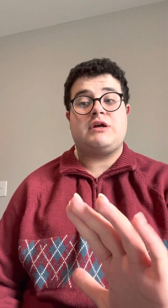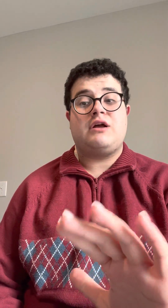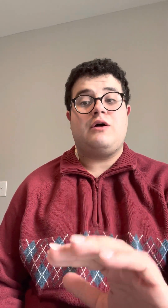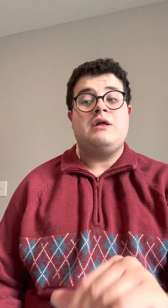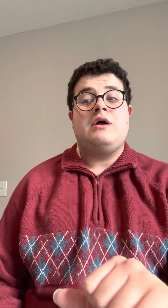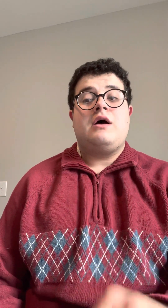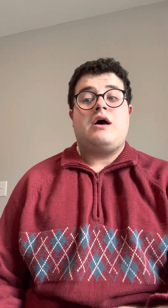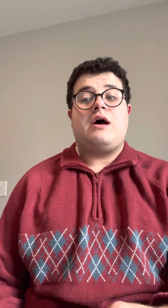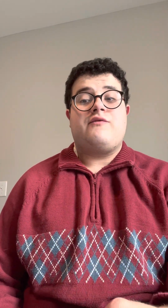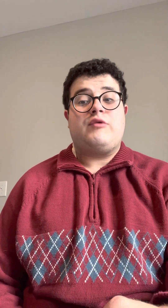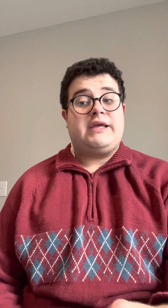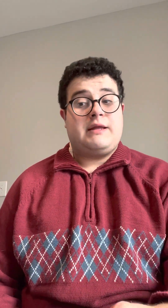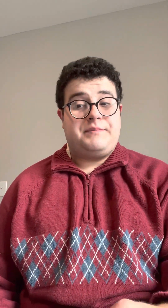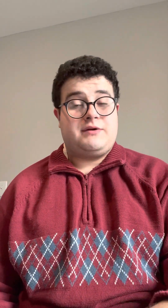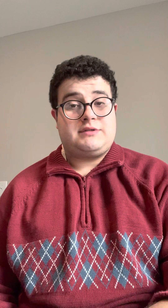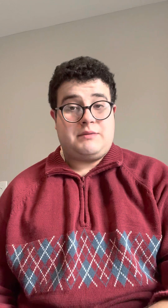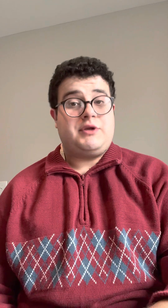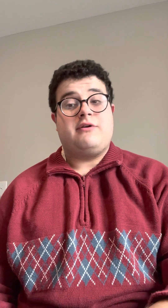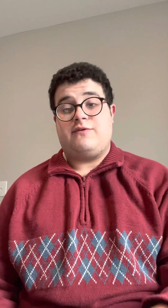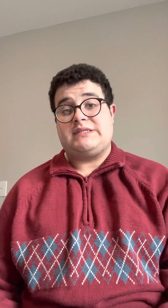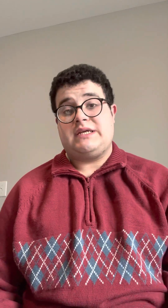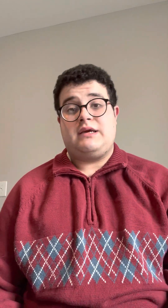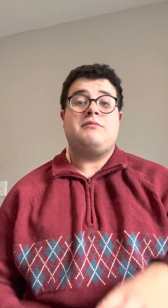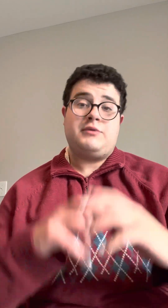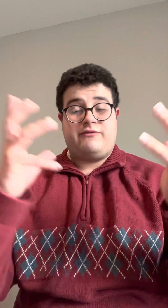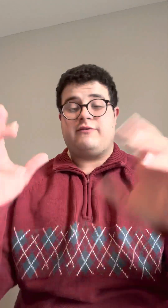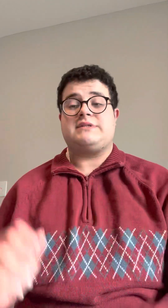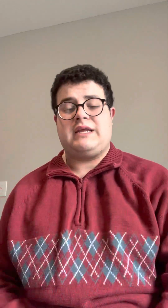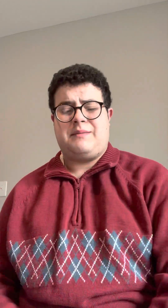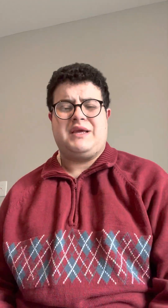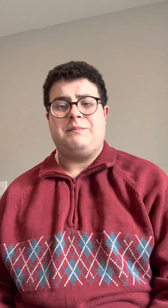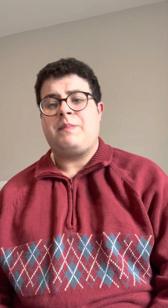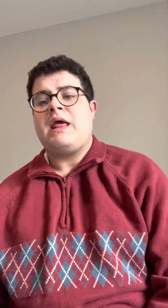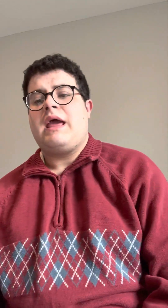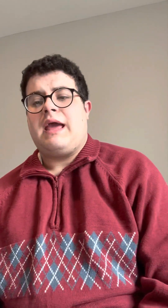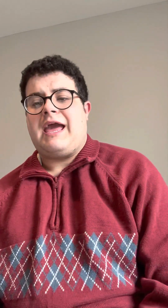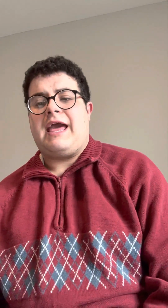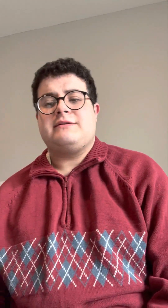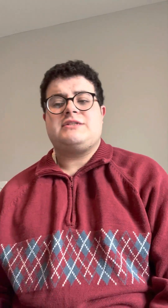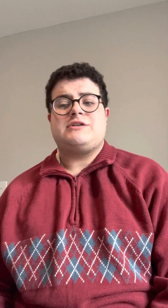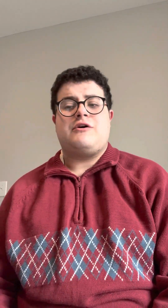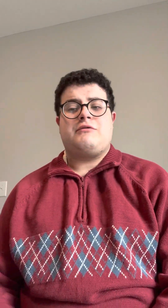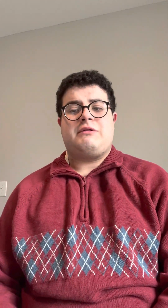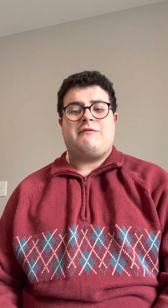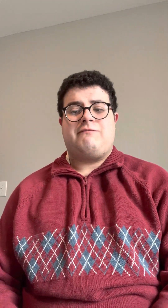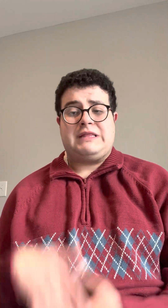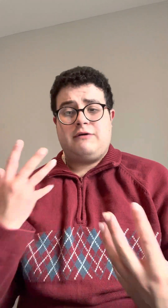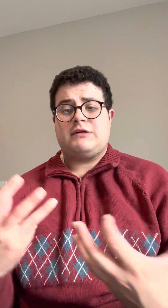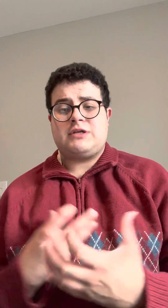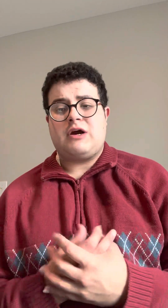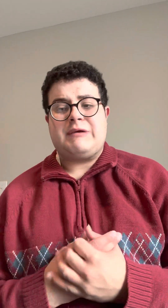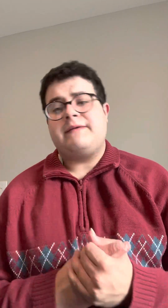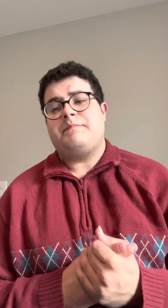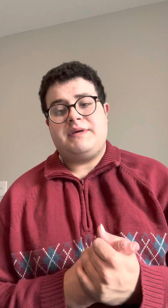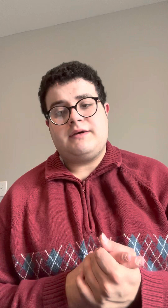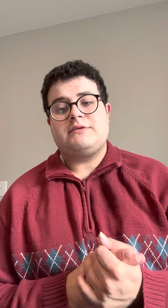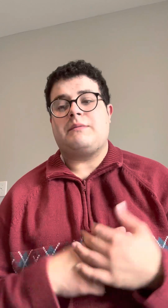tutorial of We Can Build a Beautiful City. I mean. And so the lyrics are, we can build a